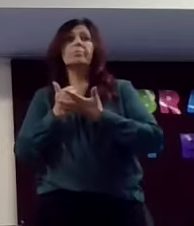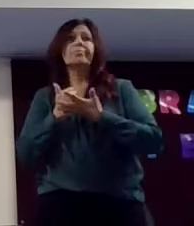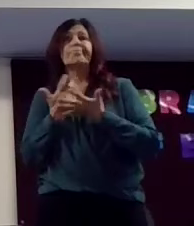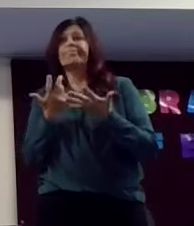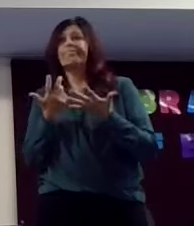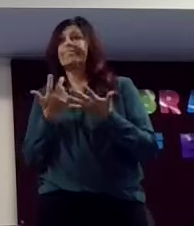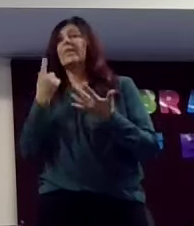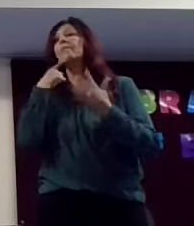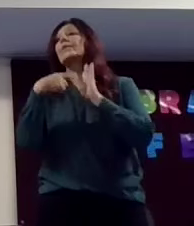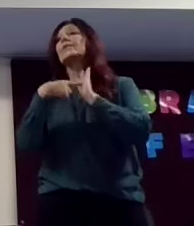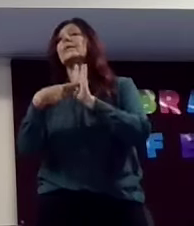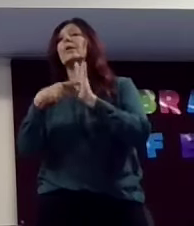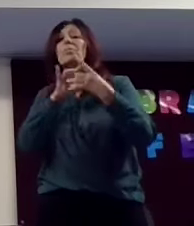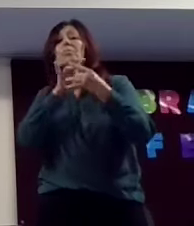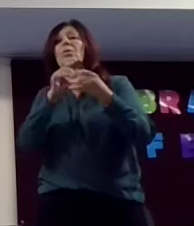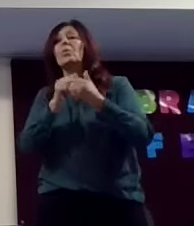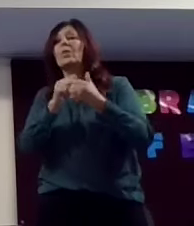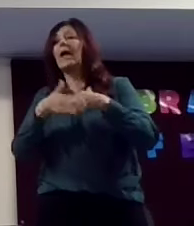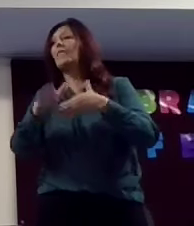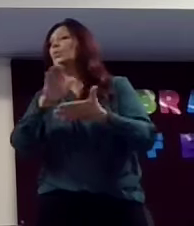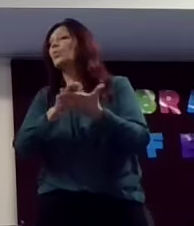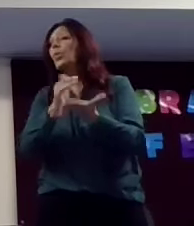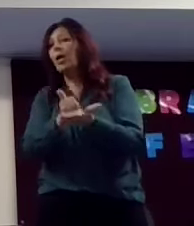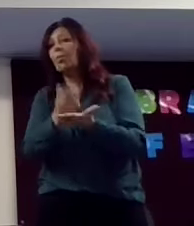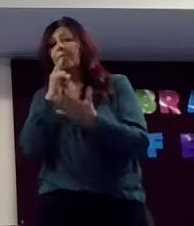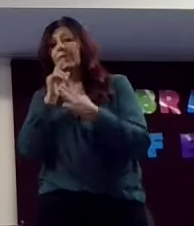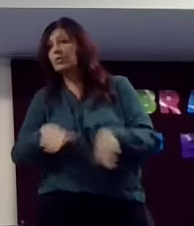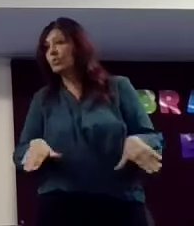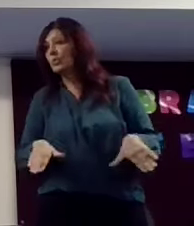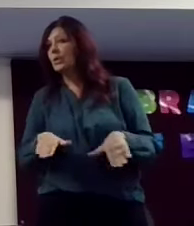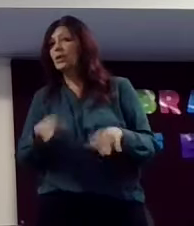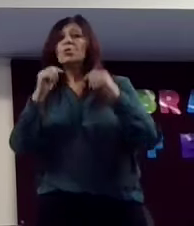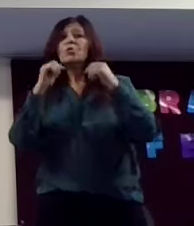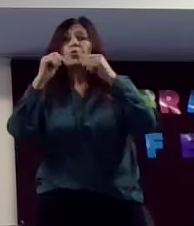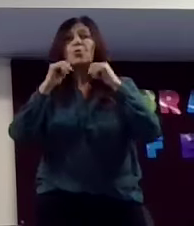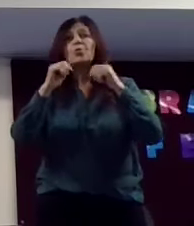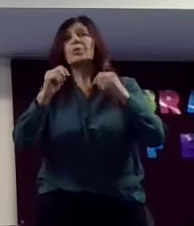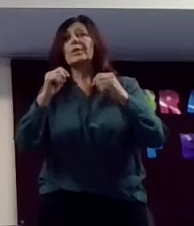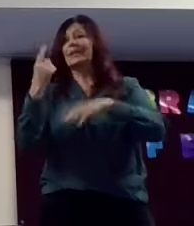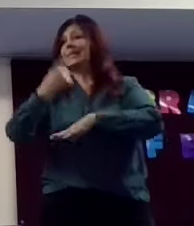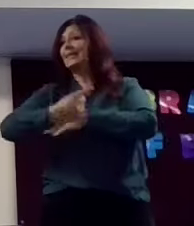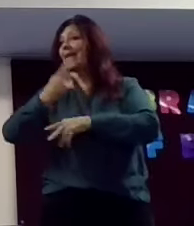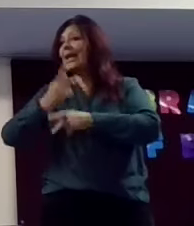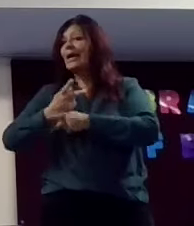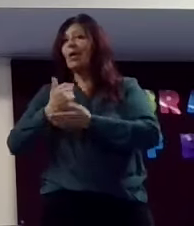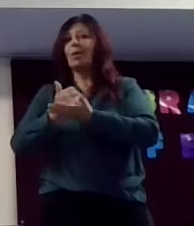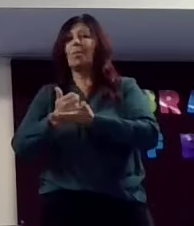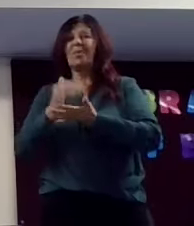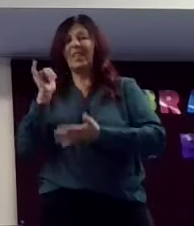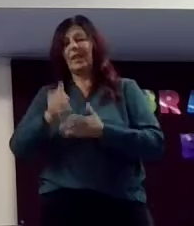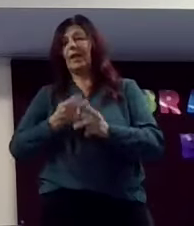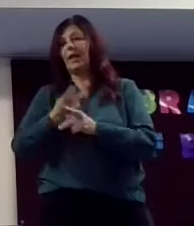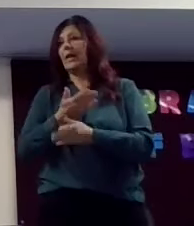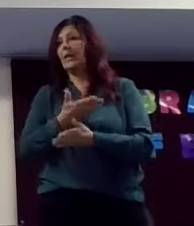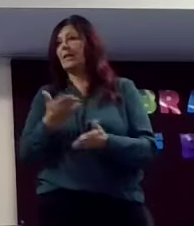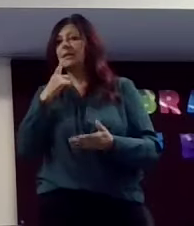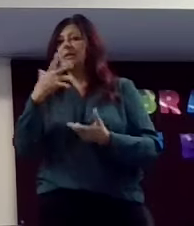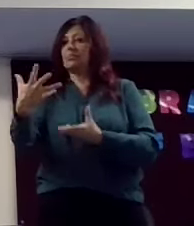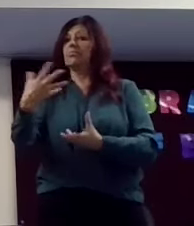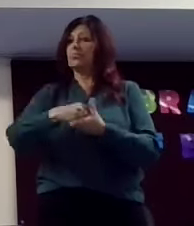to, for example, hooking them up with after school help for their children, tutoring, daycare assistance, things like that need to